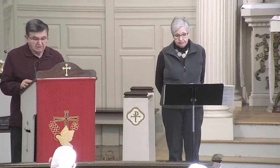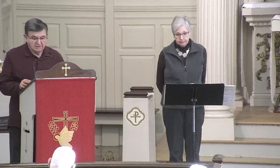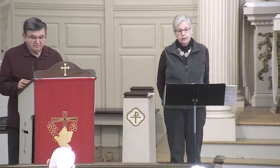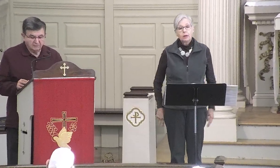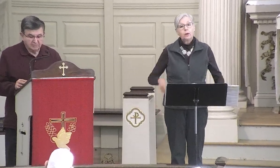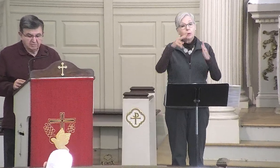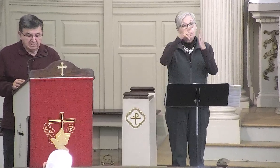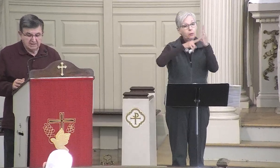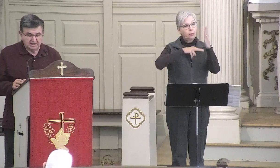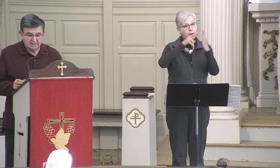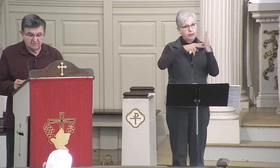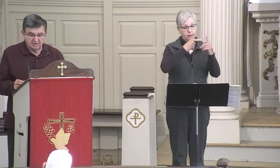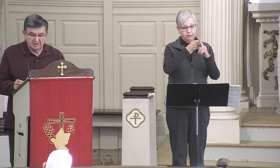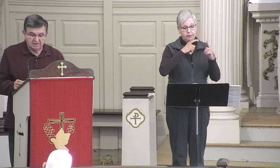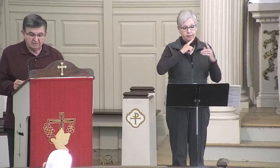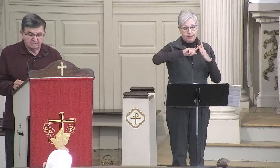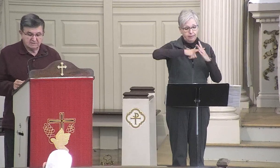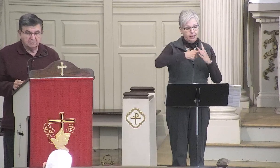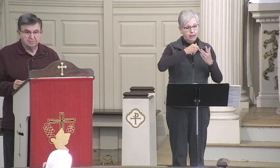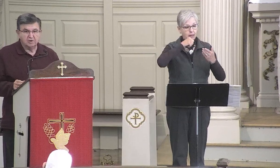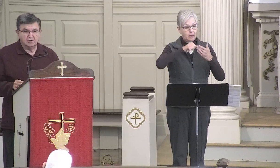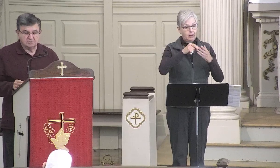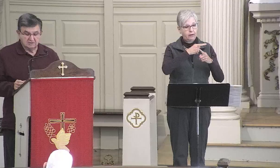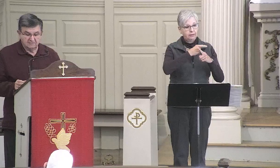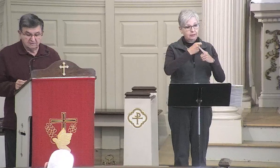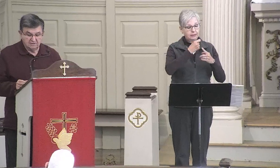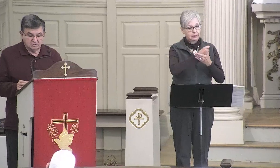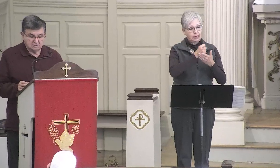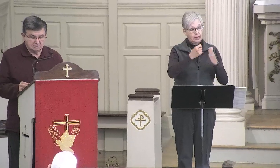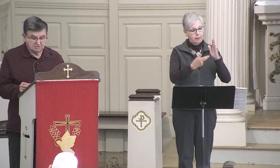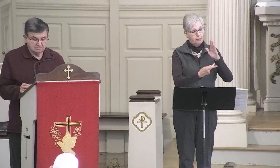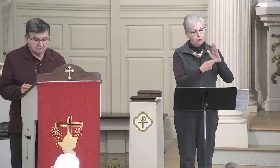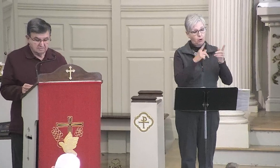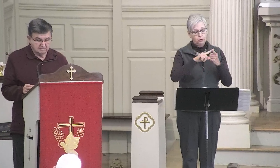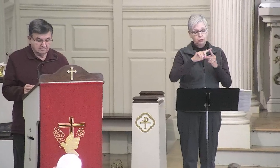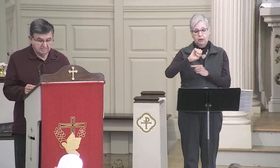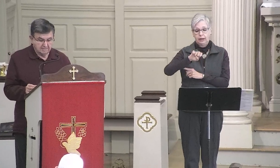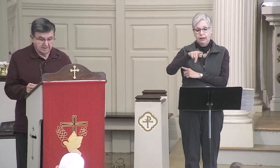A reading from the beginning of the letter of St. Paul to the Ephesians.